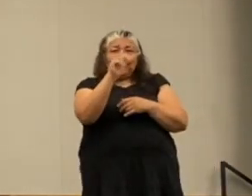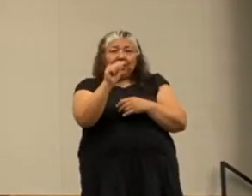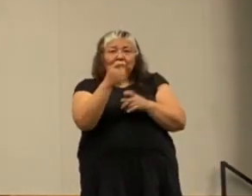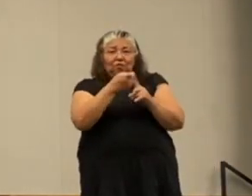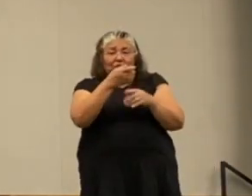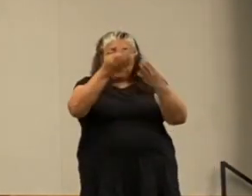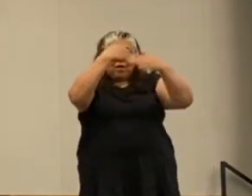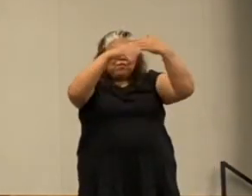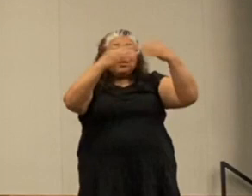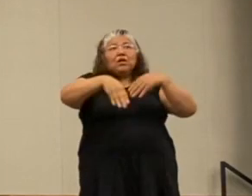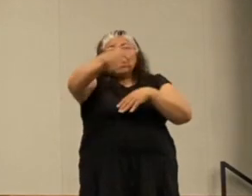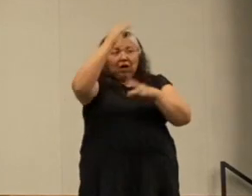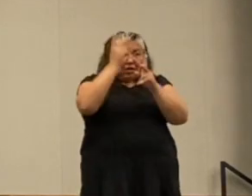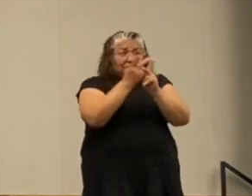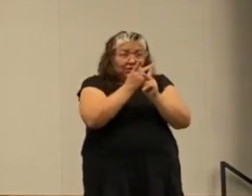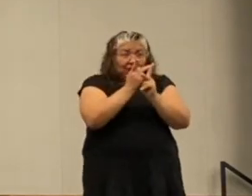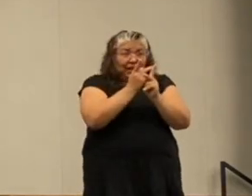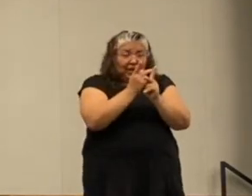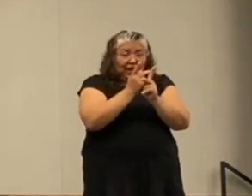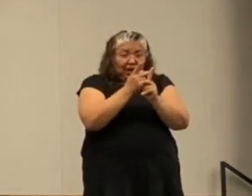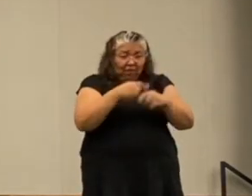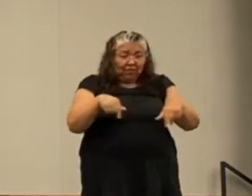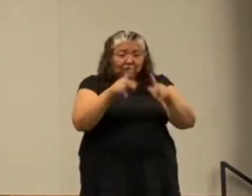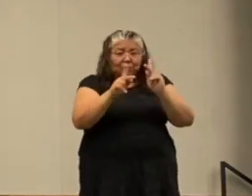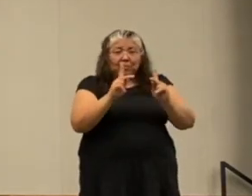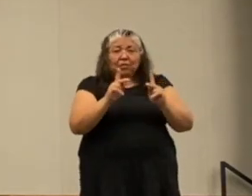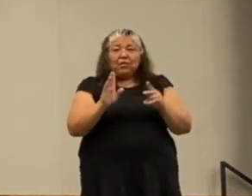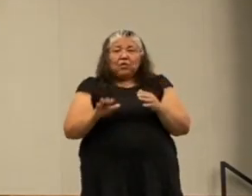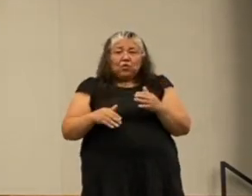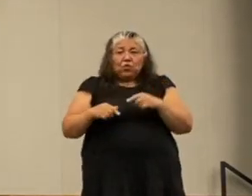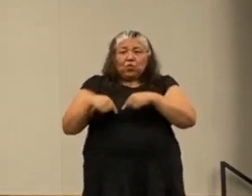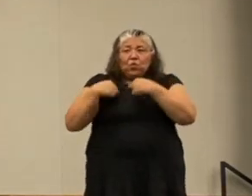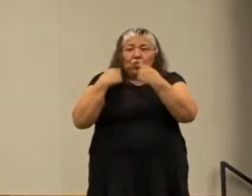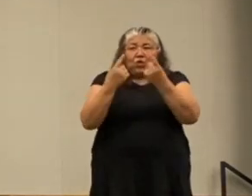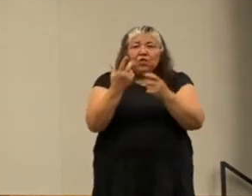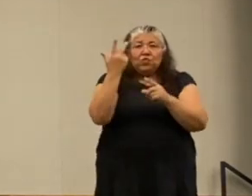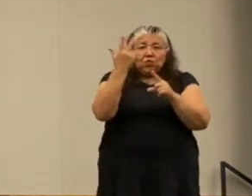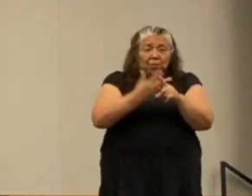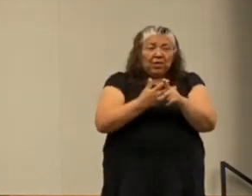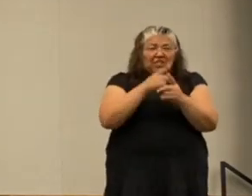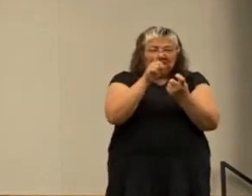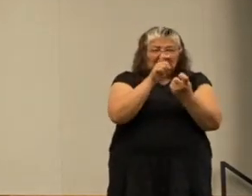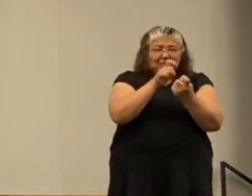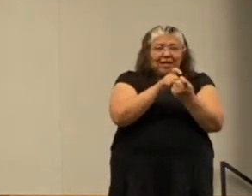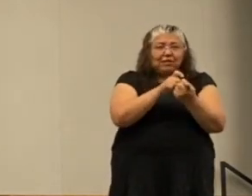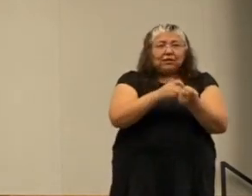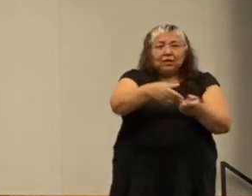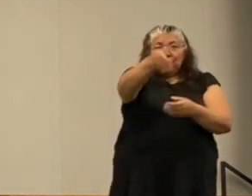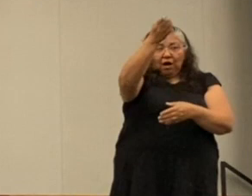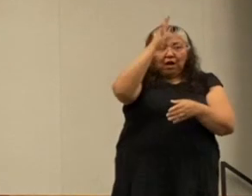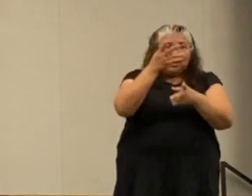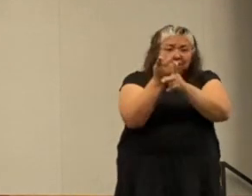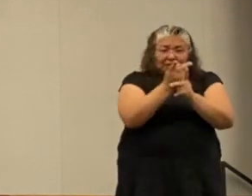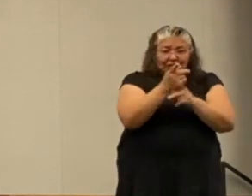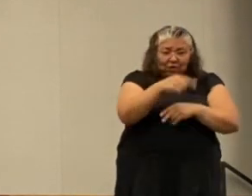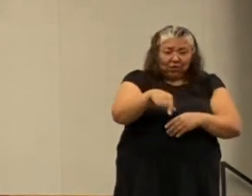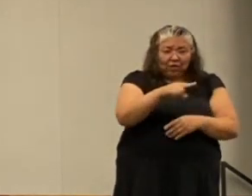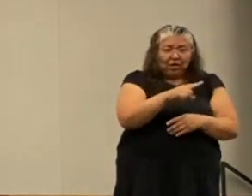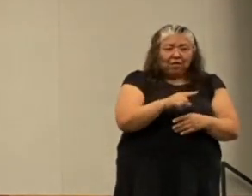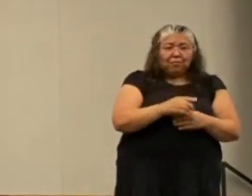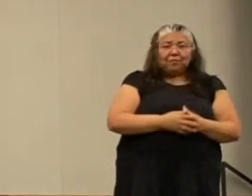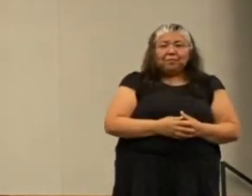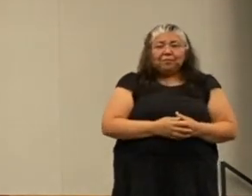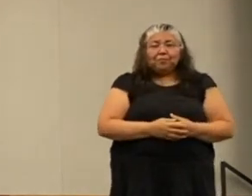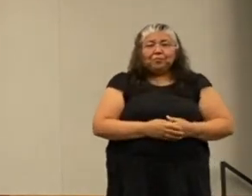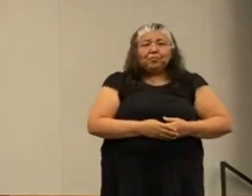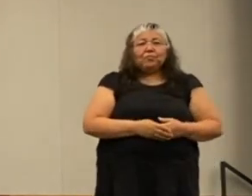is taking care of them. God, all the way up to this point, 3 months to the day, God has taken care of them up to this